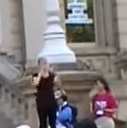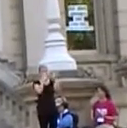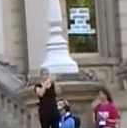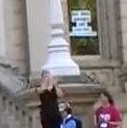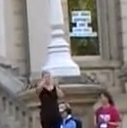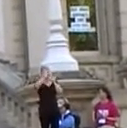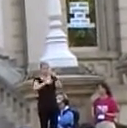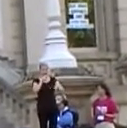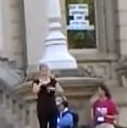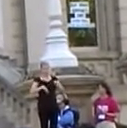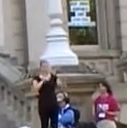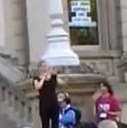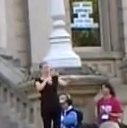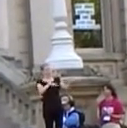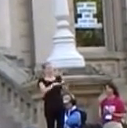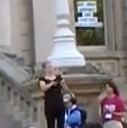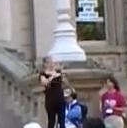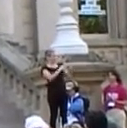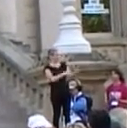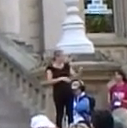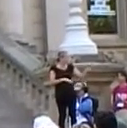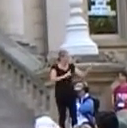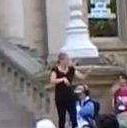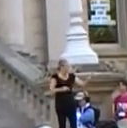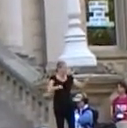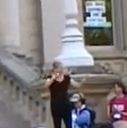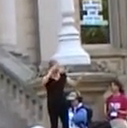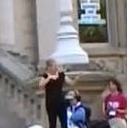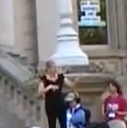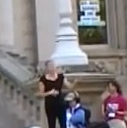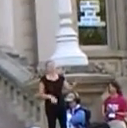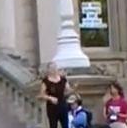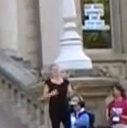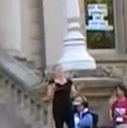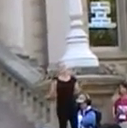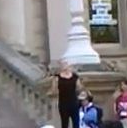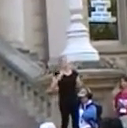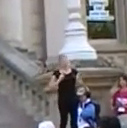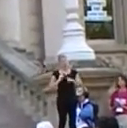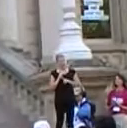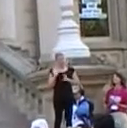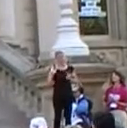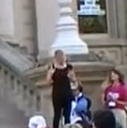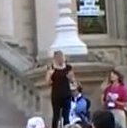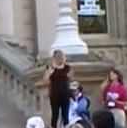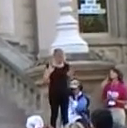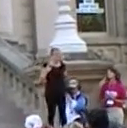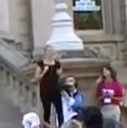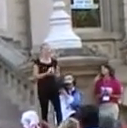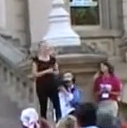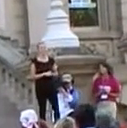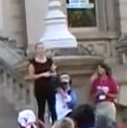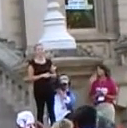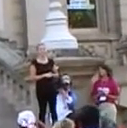So my response to our floor leader was, oh, that upset him? Give me a minute.